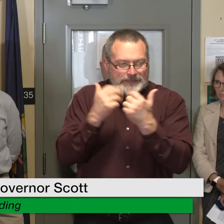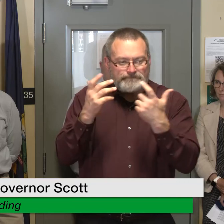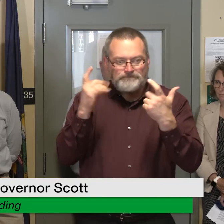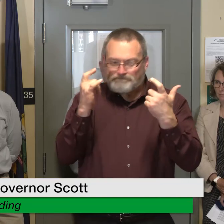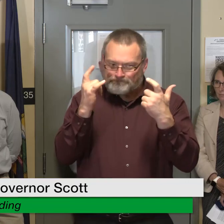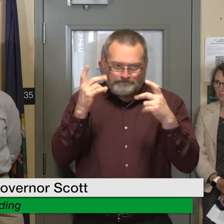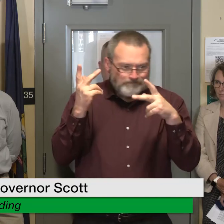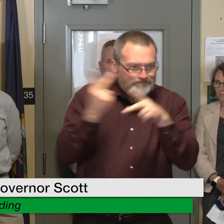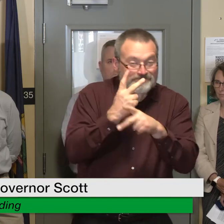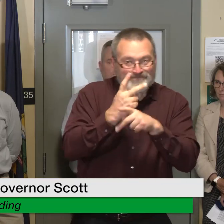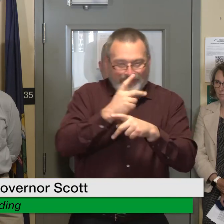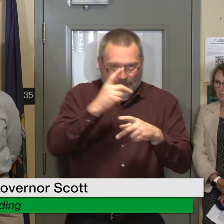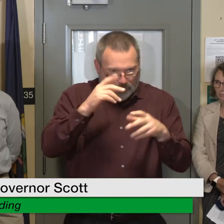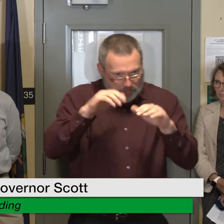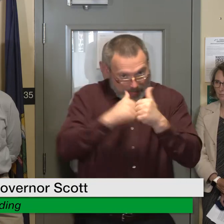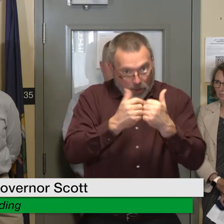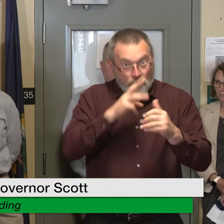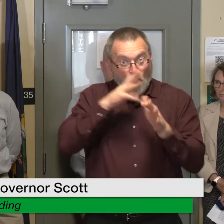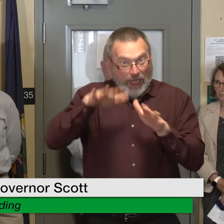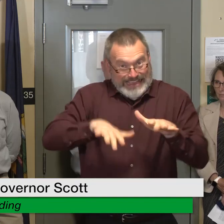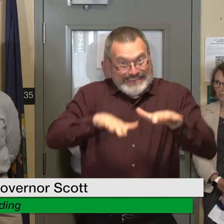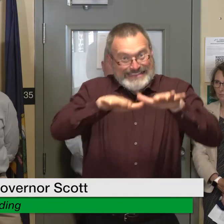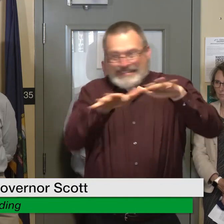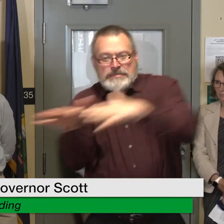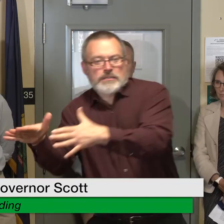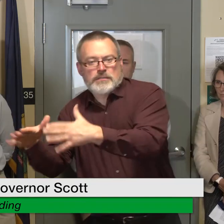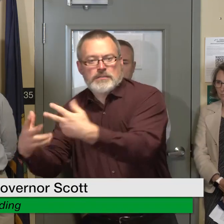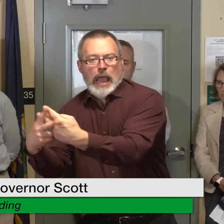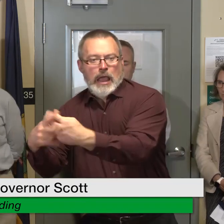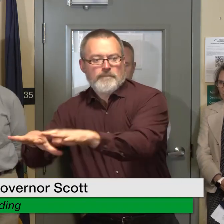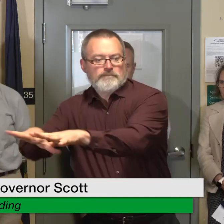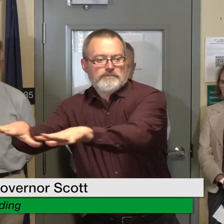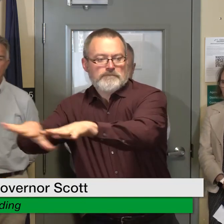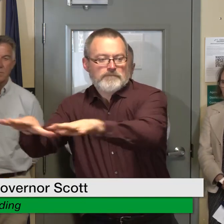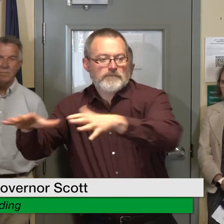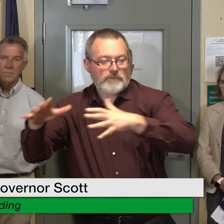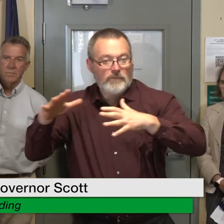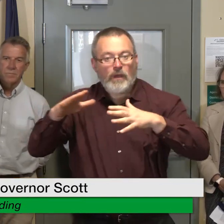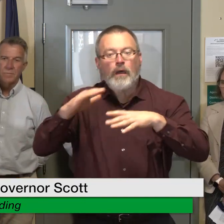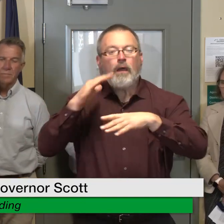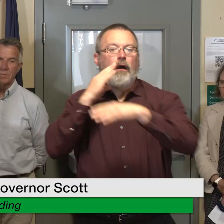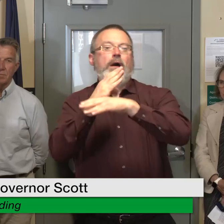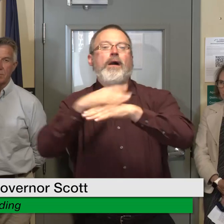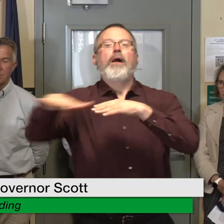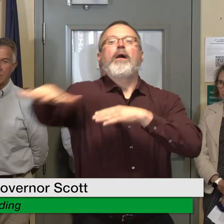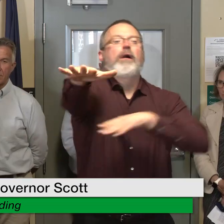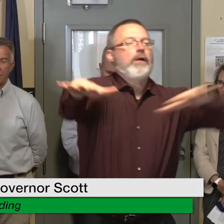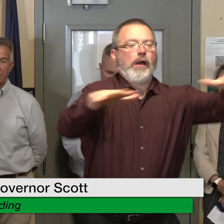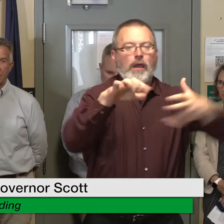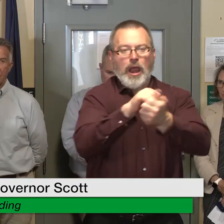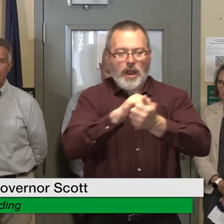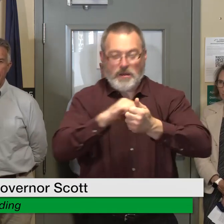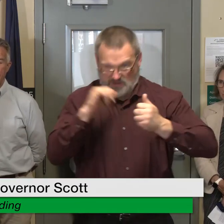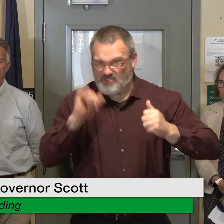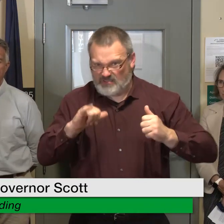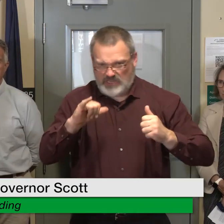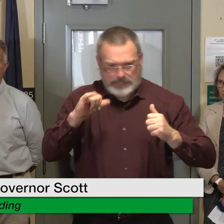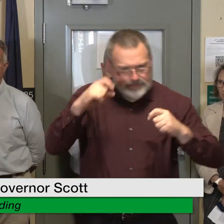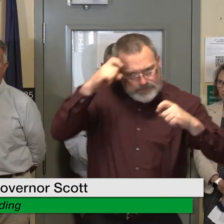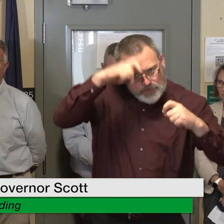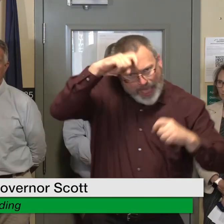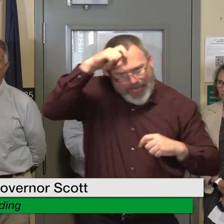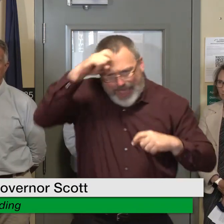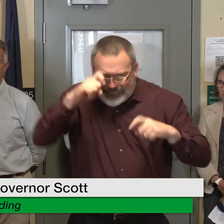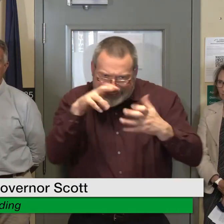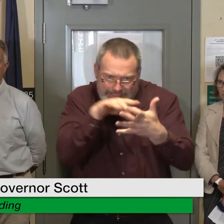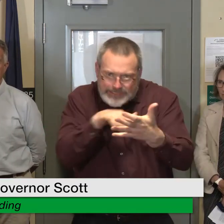that reduce the sort of catastrophic damage we've experienced during recent events. And the most effective way to have room for our floodwaters is